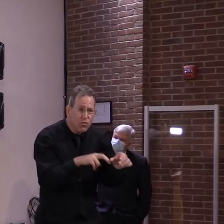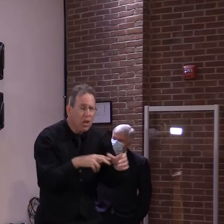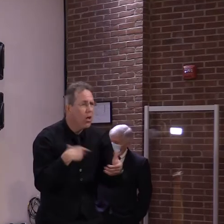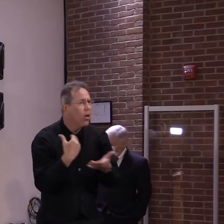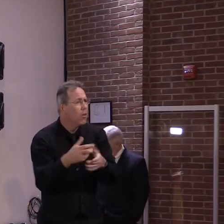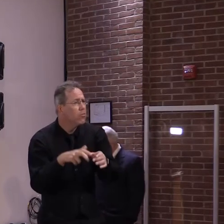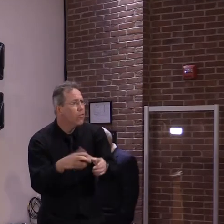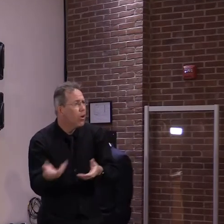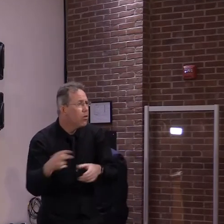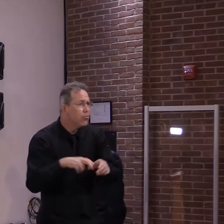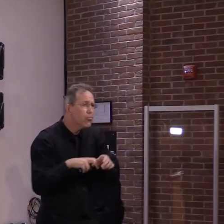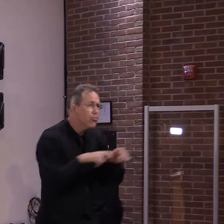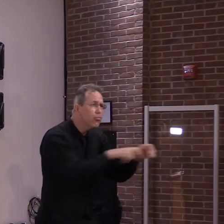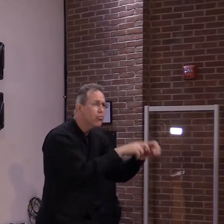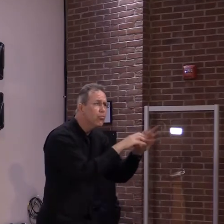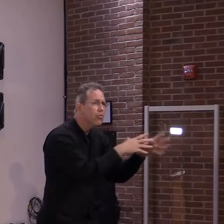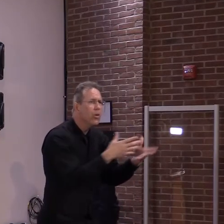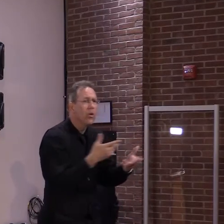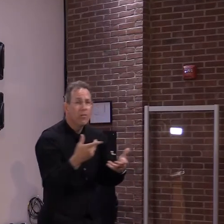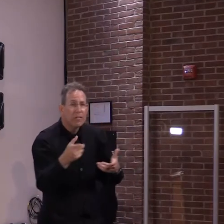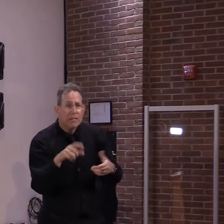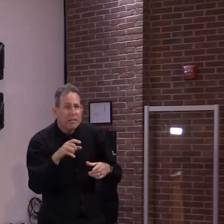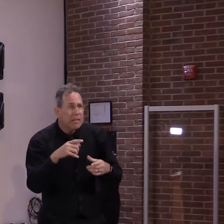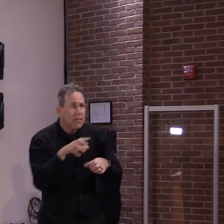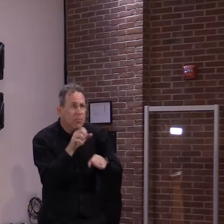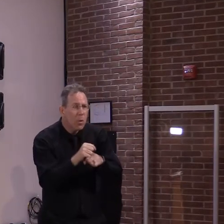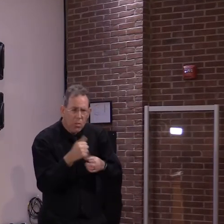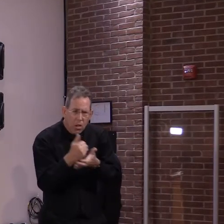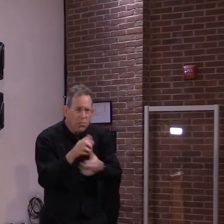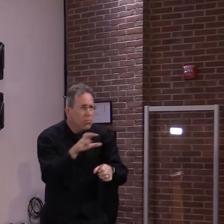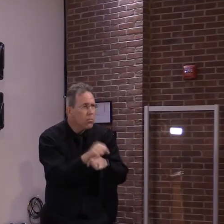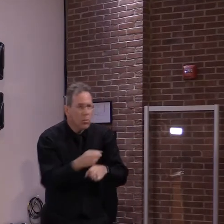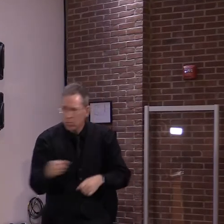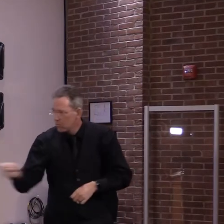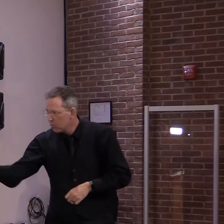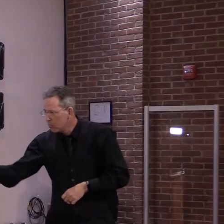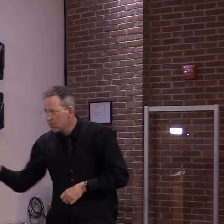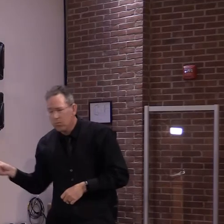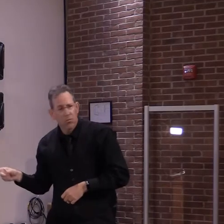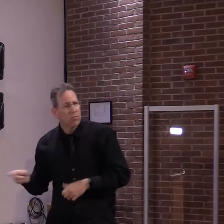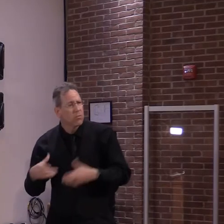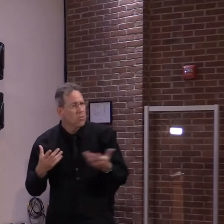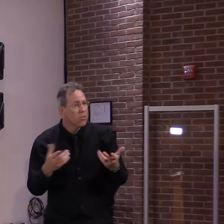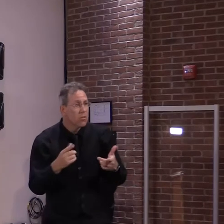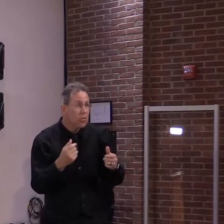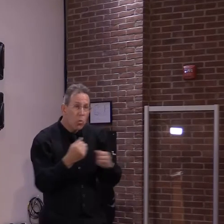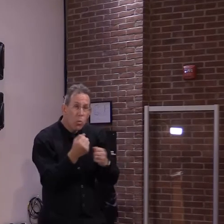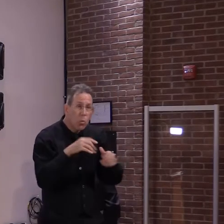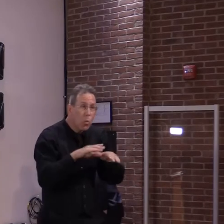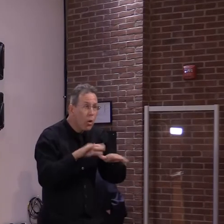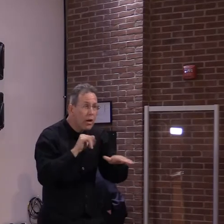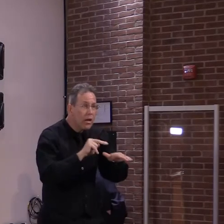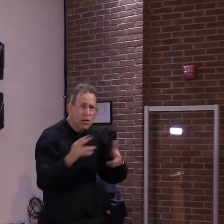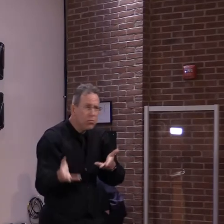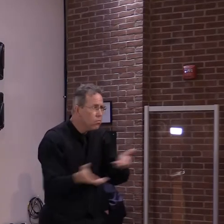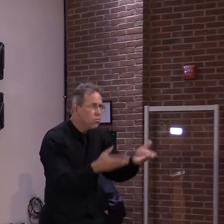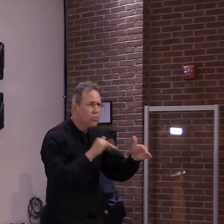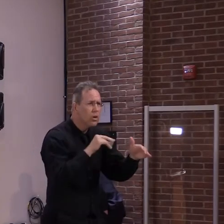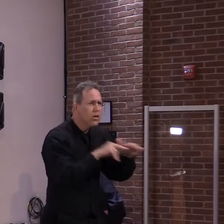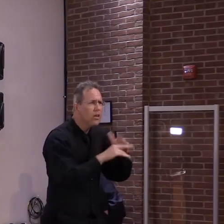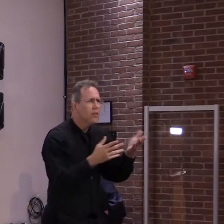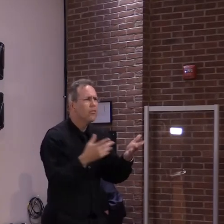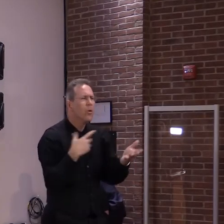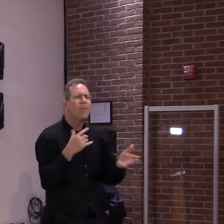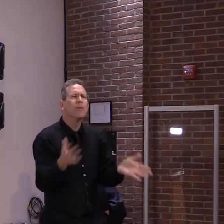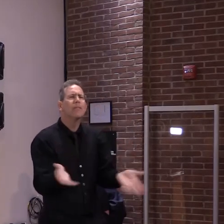very helpful in trying to let them implement the plan that you just made with them. So there are right ways and wrong ways,